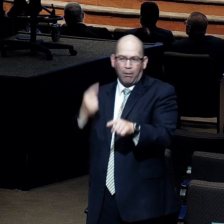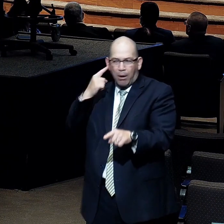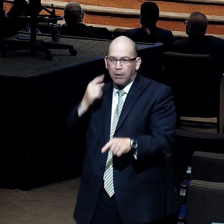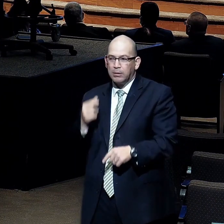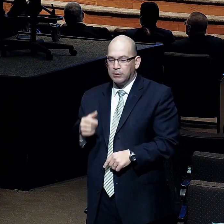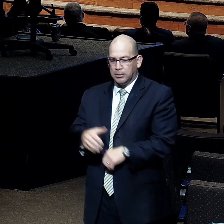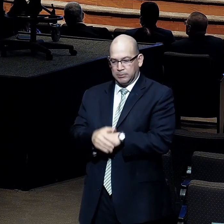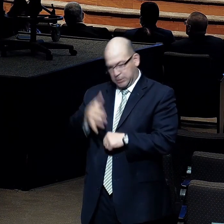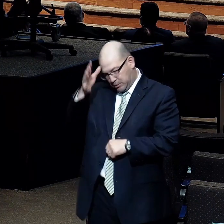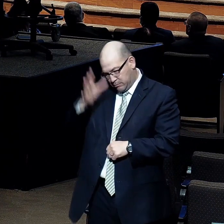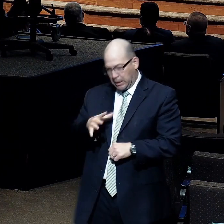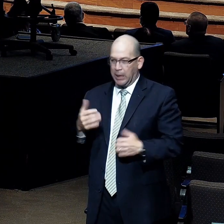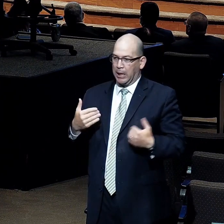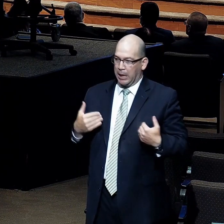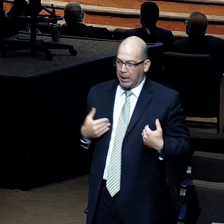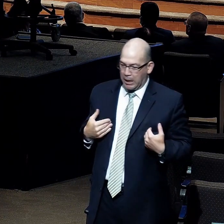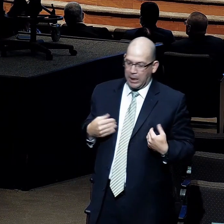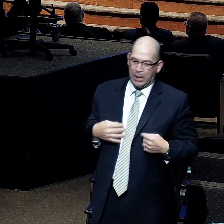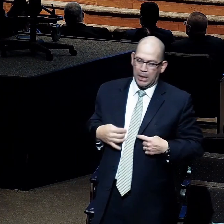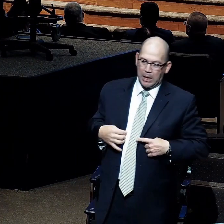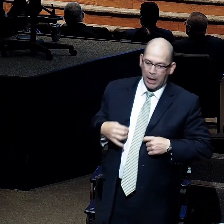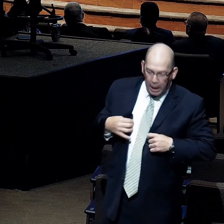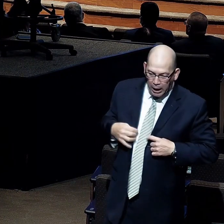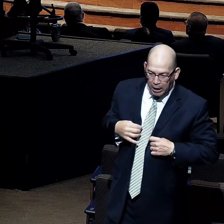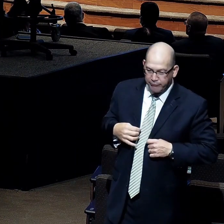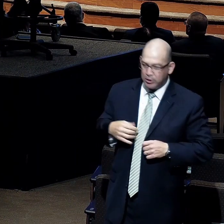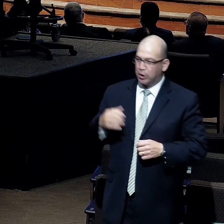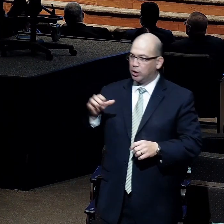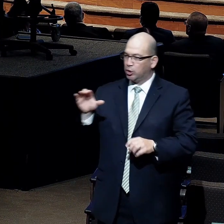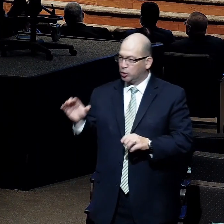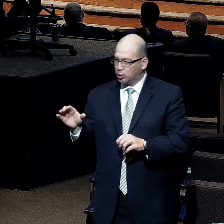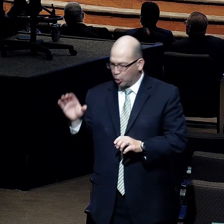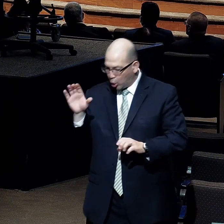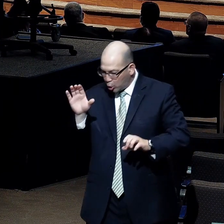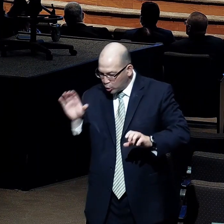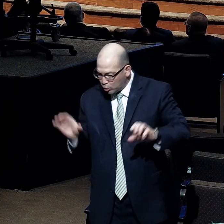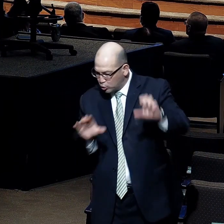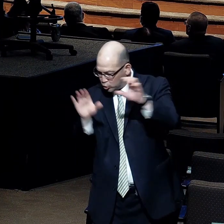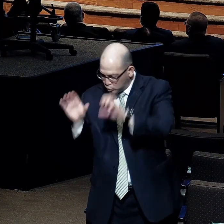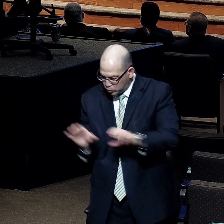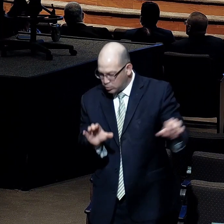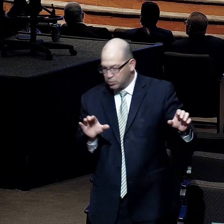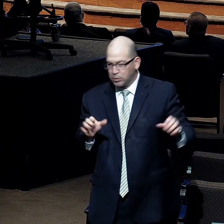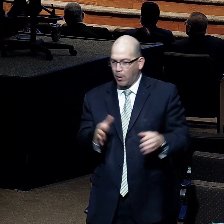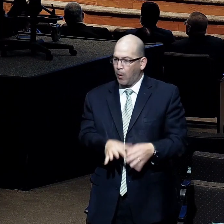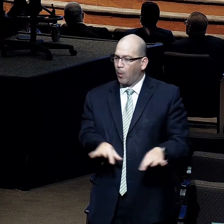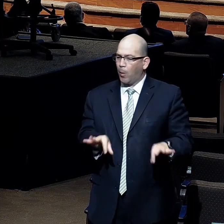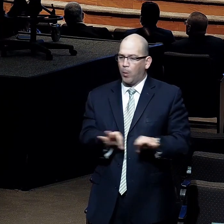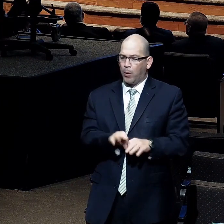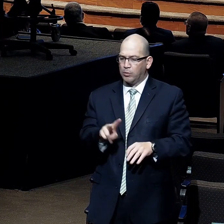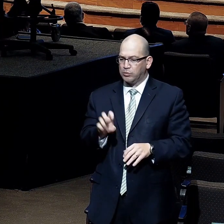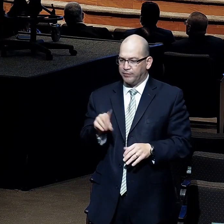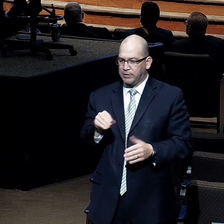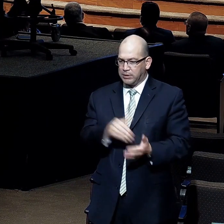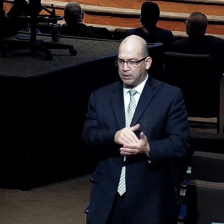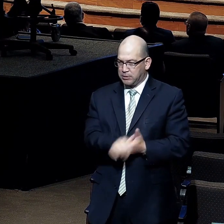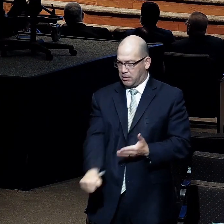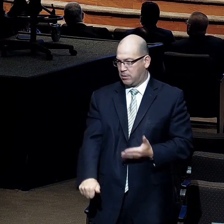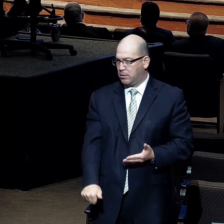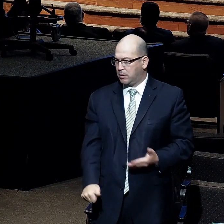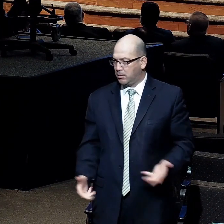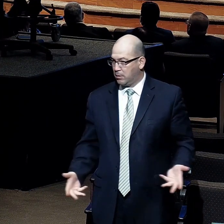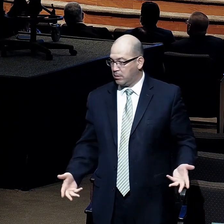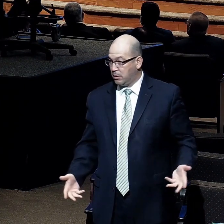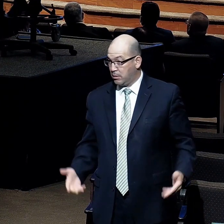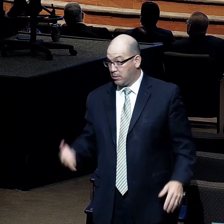drive with a trove of Bitcoin, but it was worth $250,000 back then. So imagine how much it was